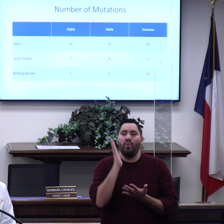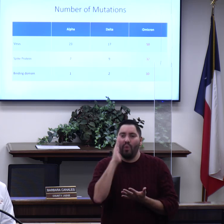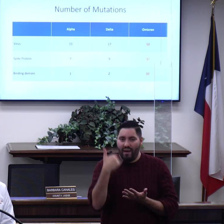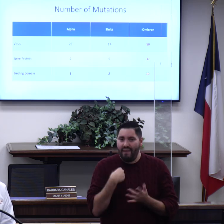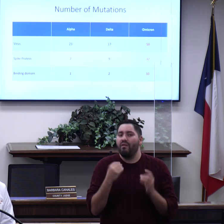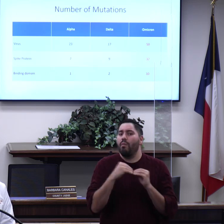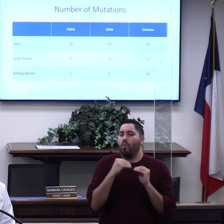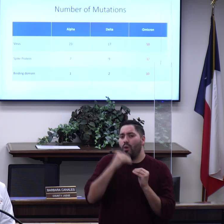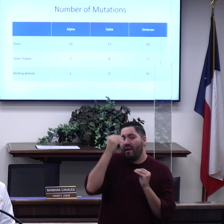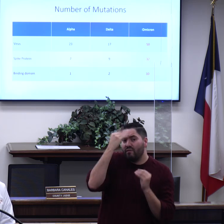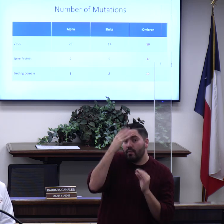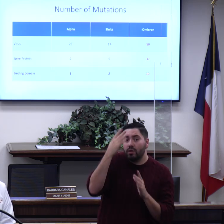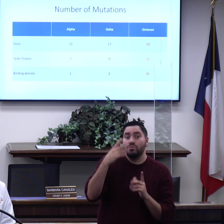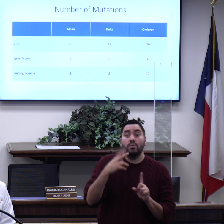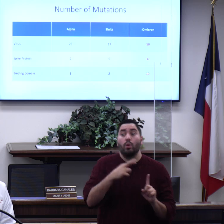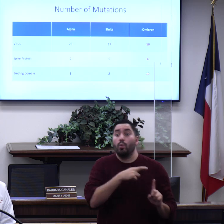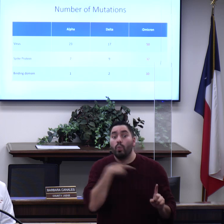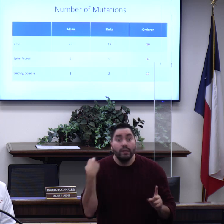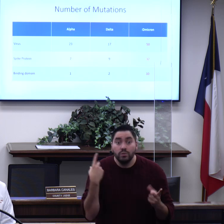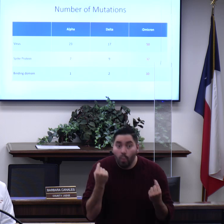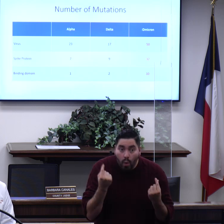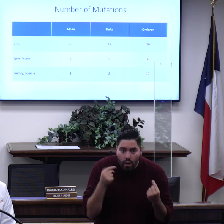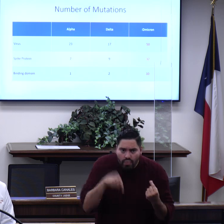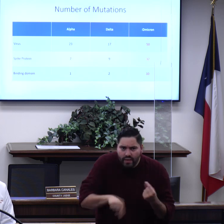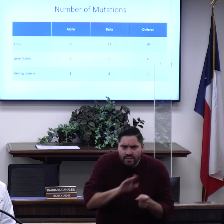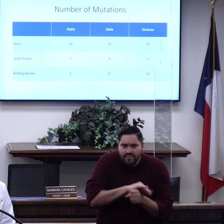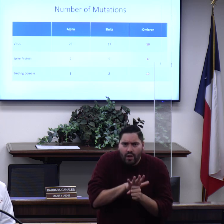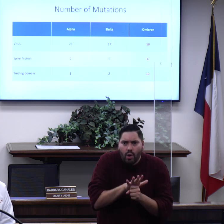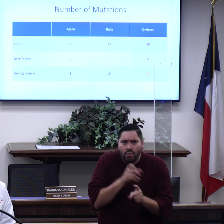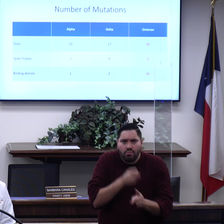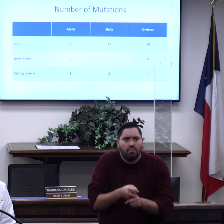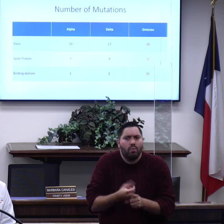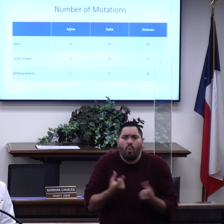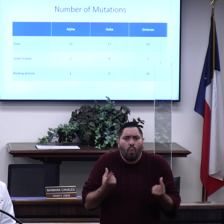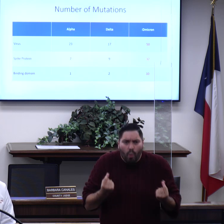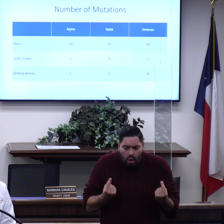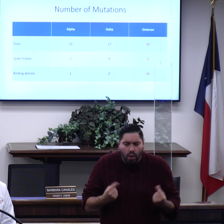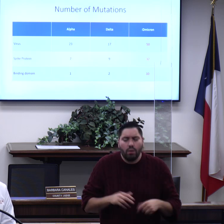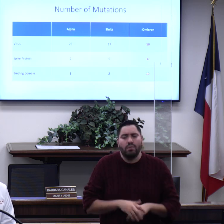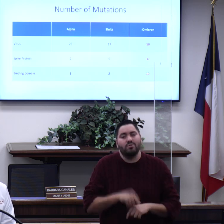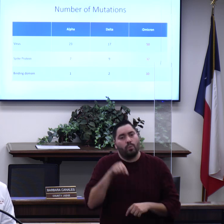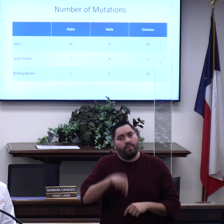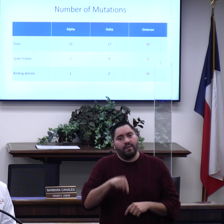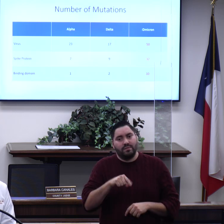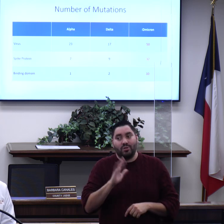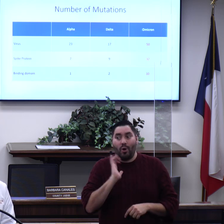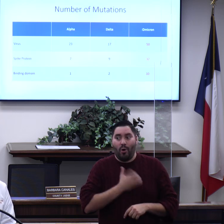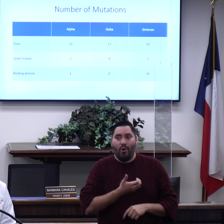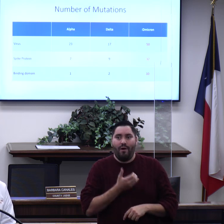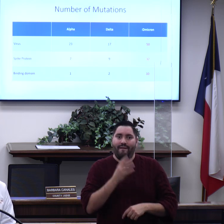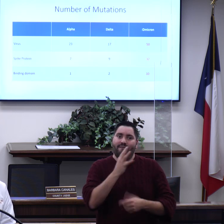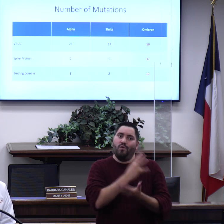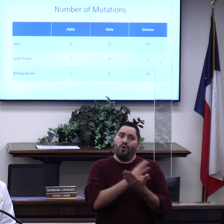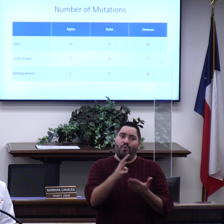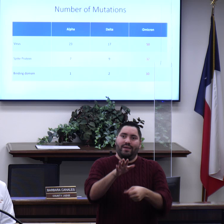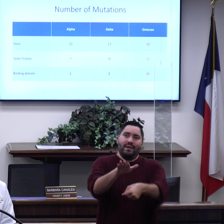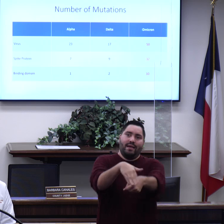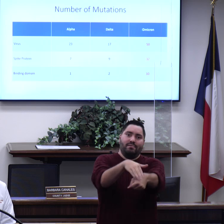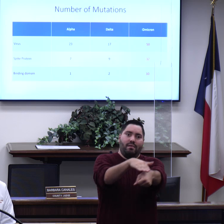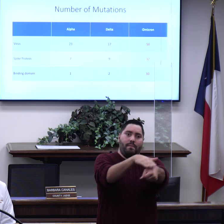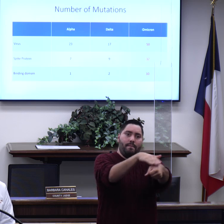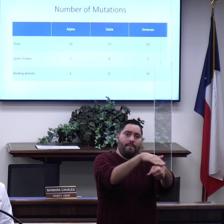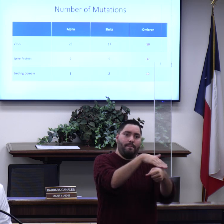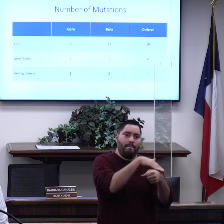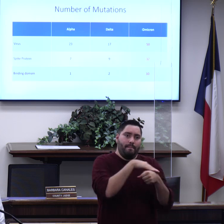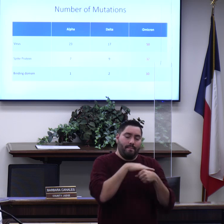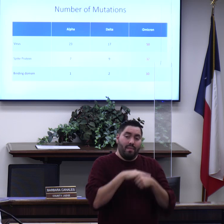information regarding the risk that this variant poses. And so this is our 4 weeks heads-up notice. With that,